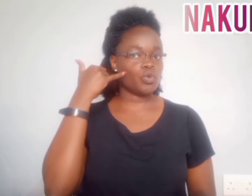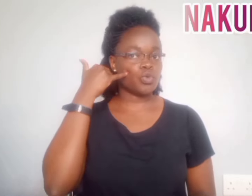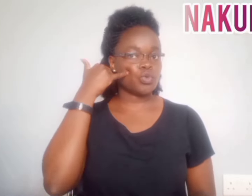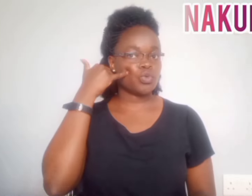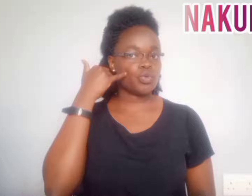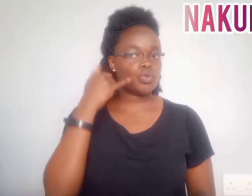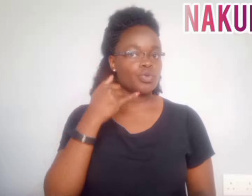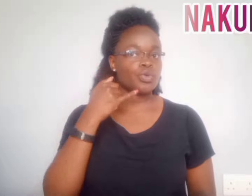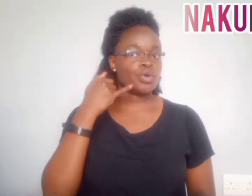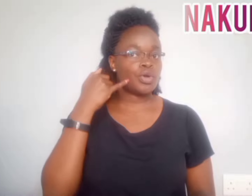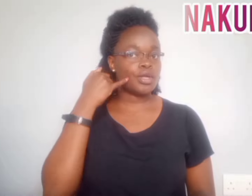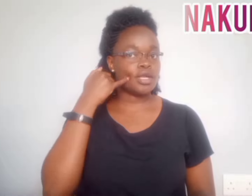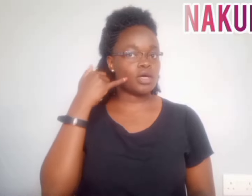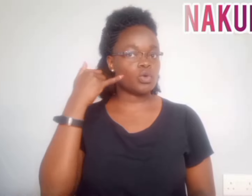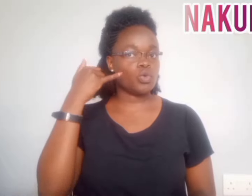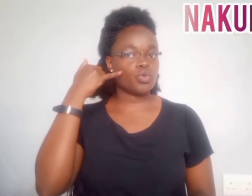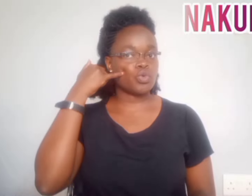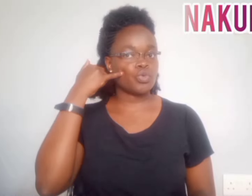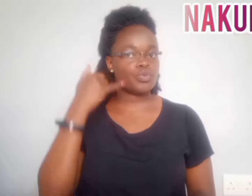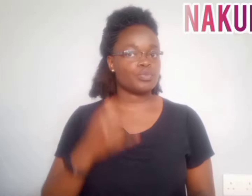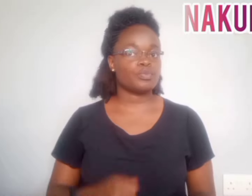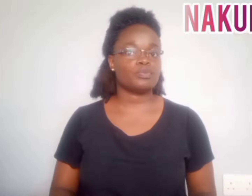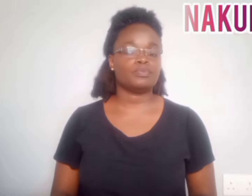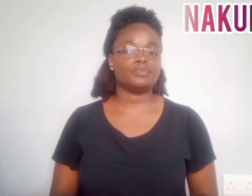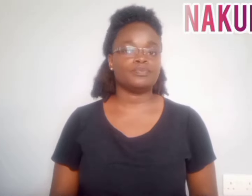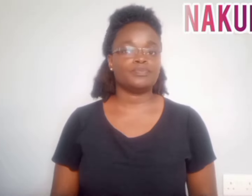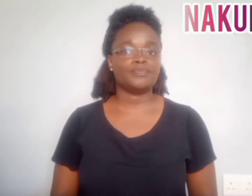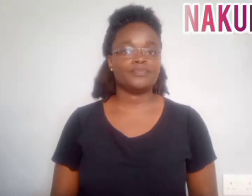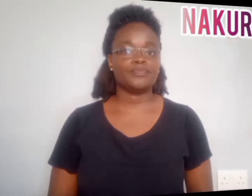Nakuru. Nakuru.